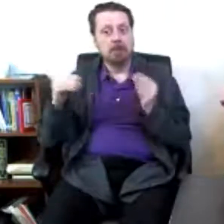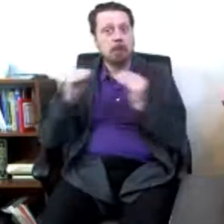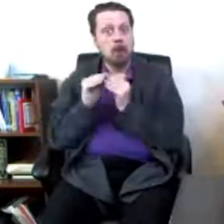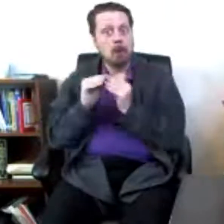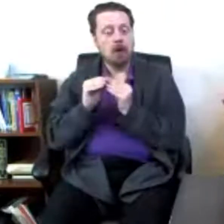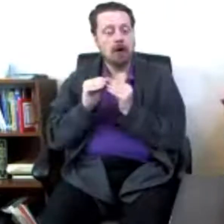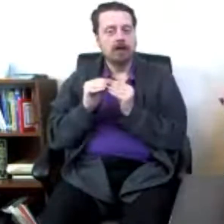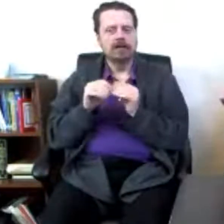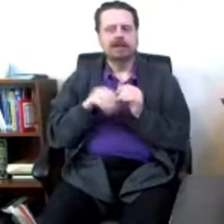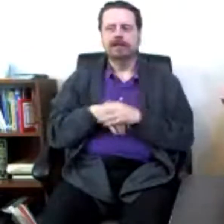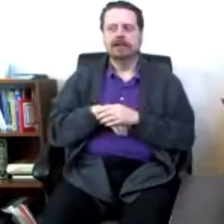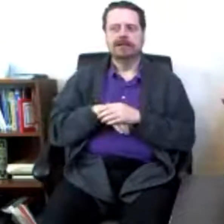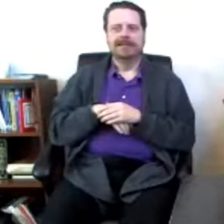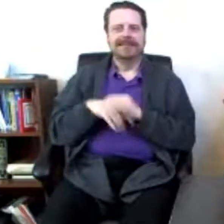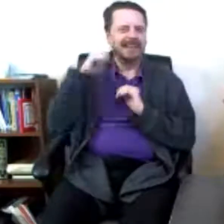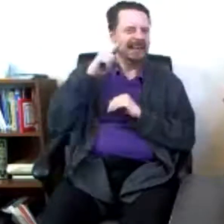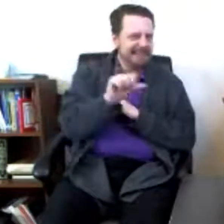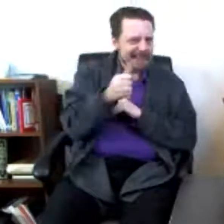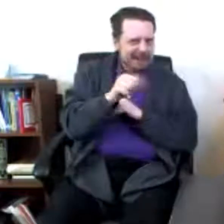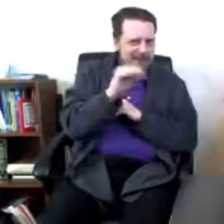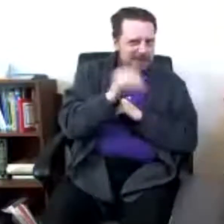only 10%? Of course.